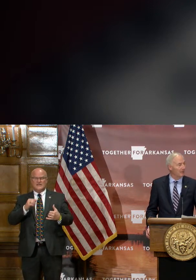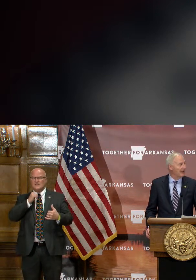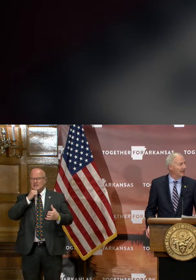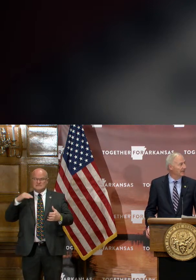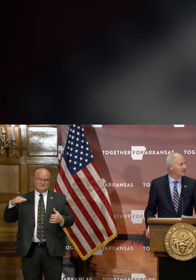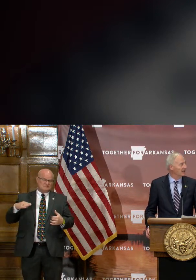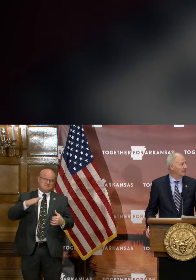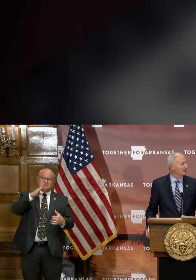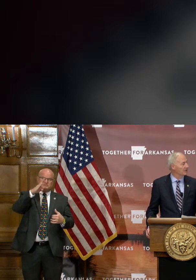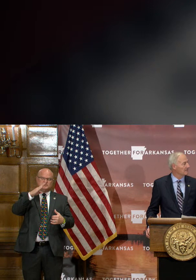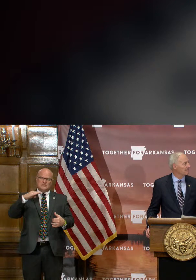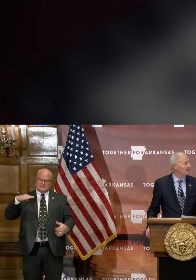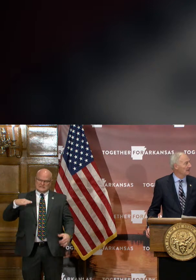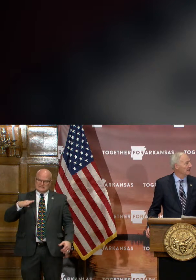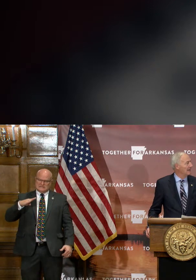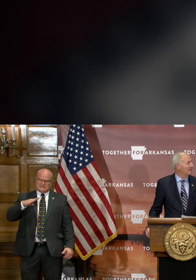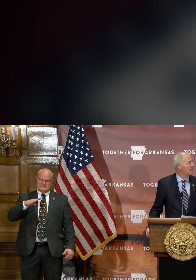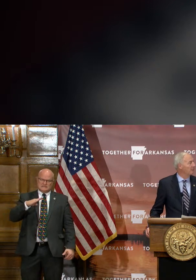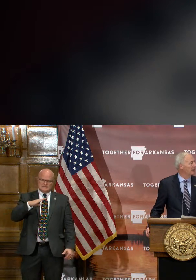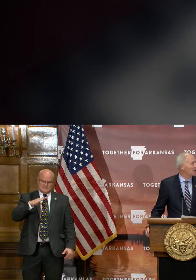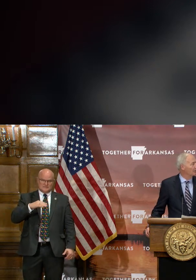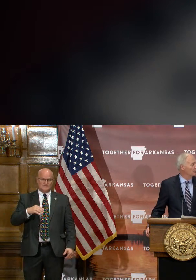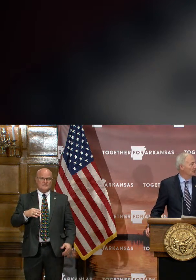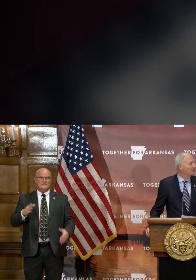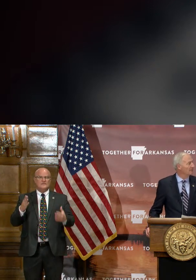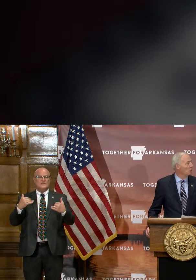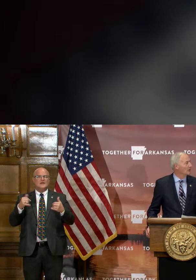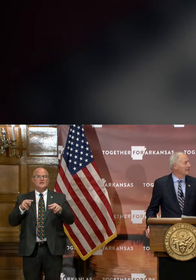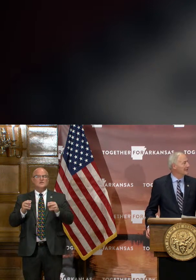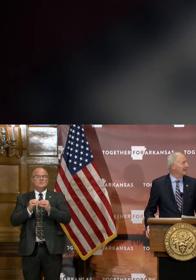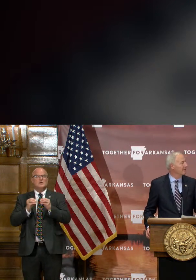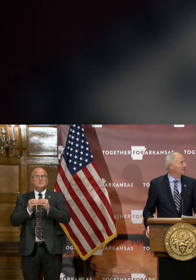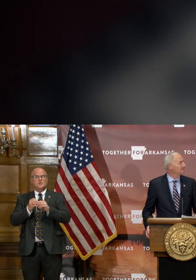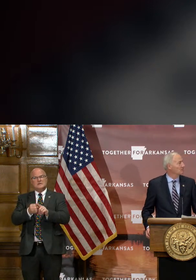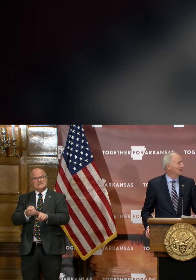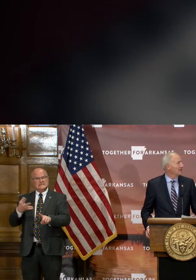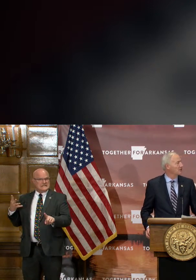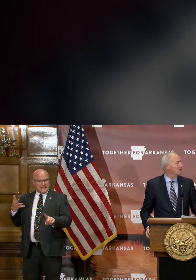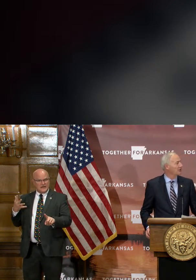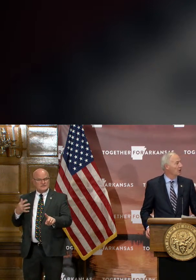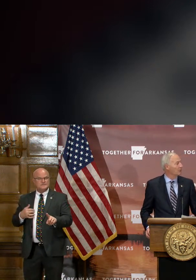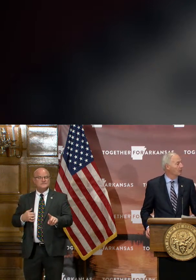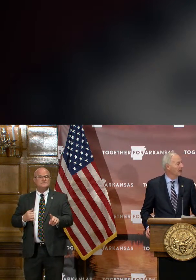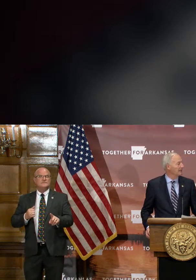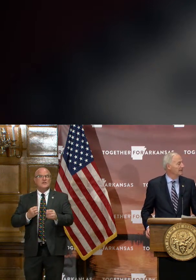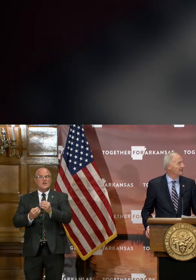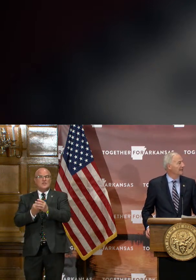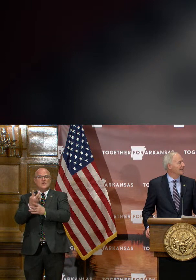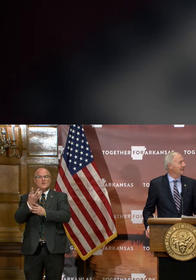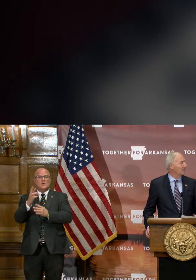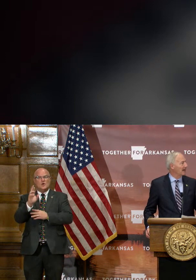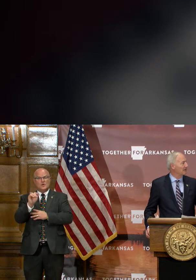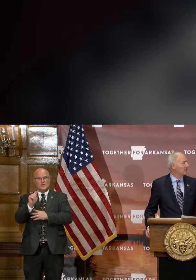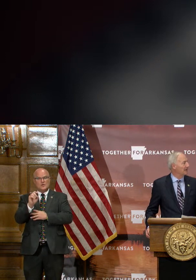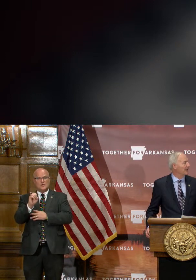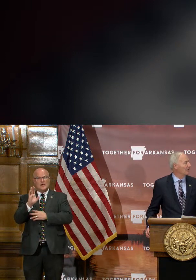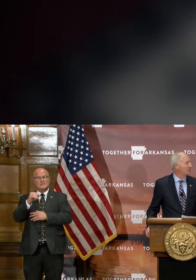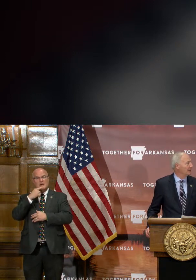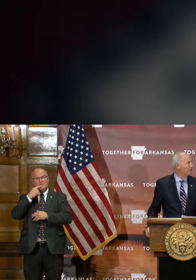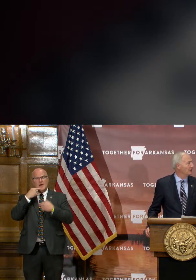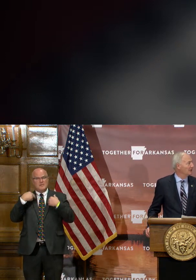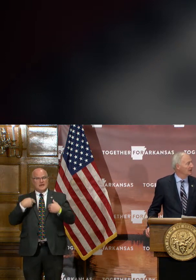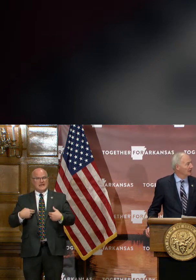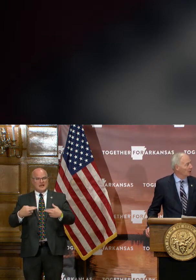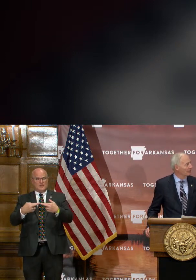as dramatic as the others. And then if we go through a little bit more detail, this is the growth rate by public